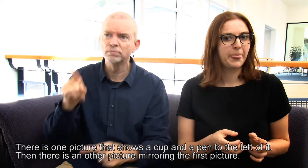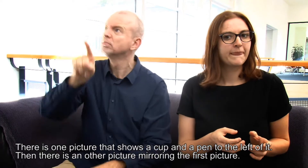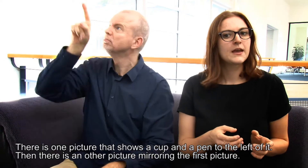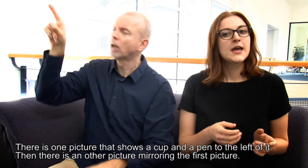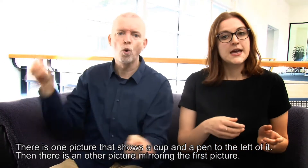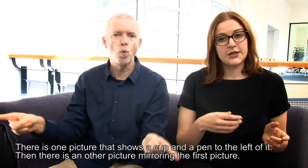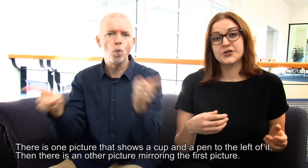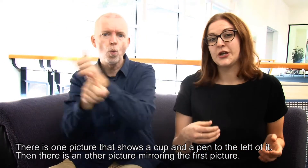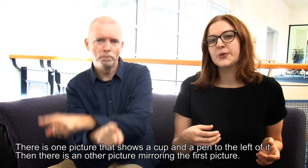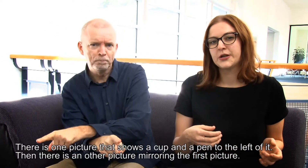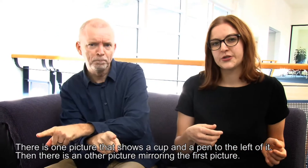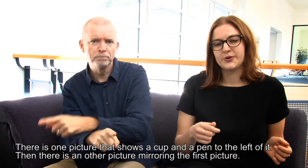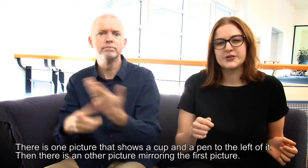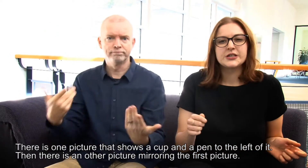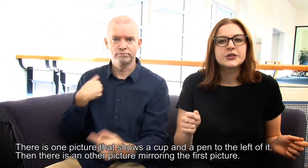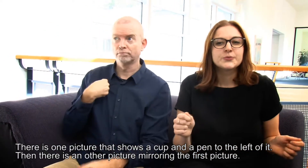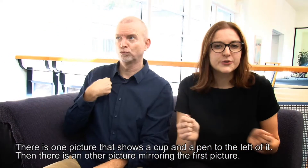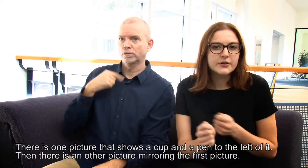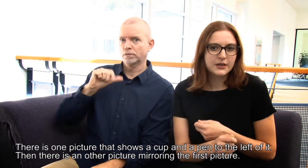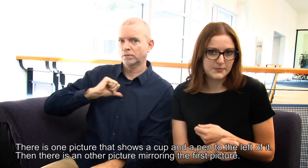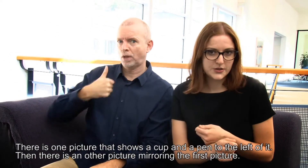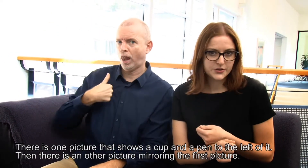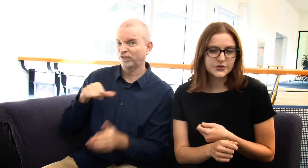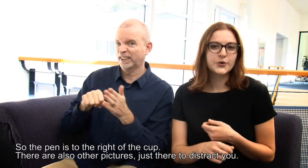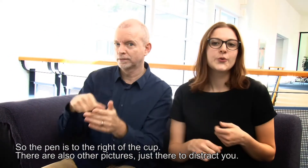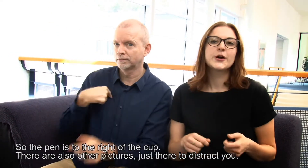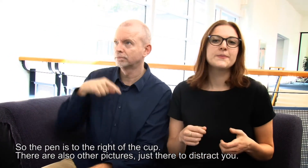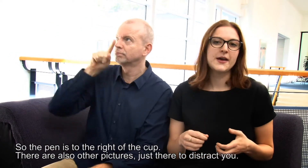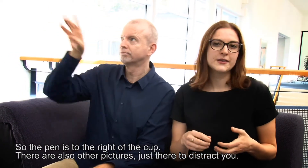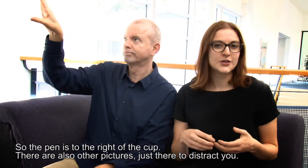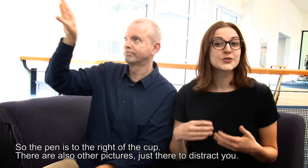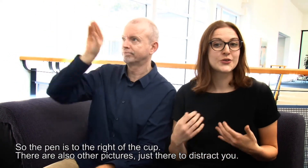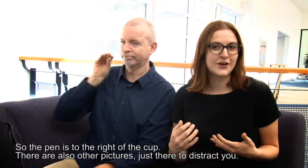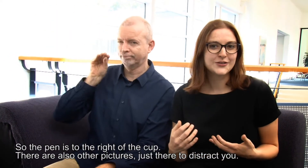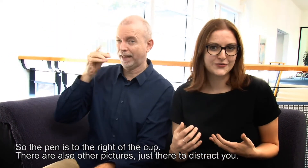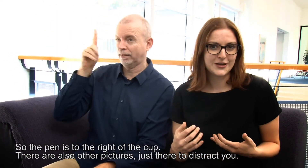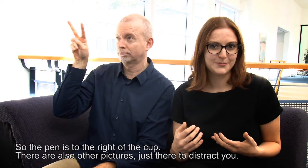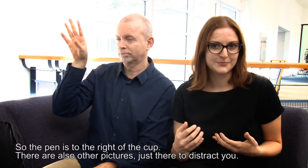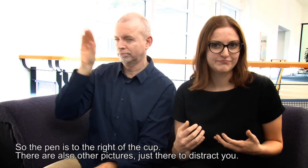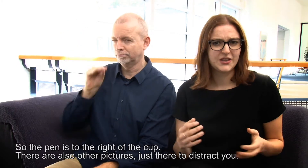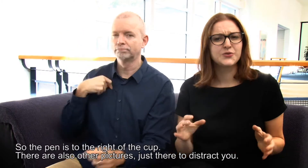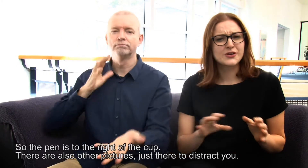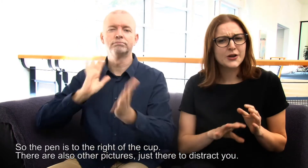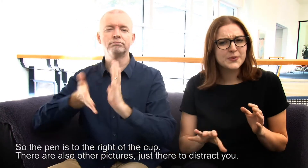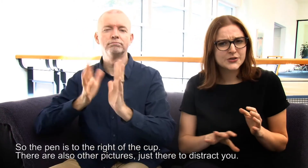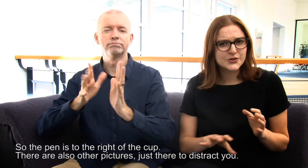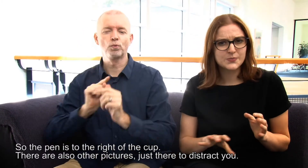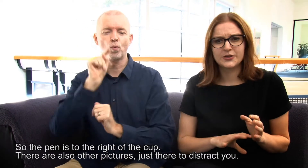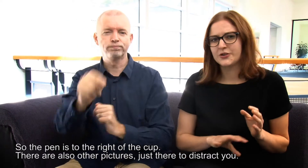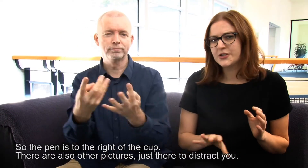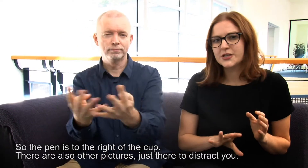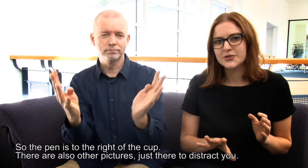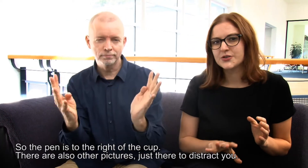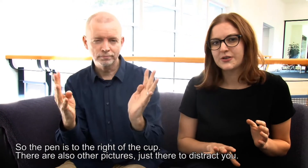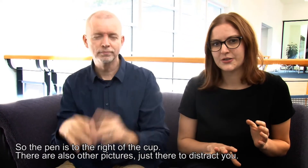it. Then there's another picture where you see the mirroring image, so where the pen is to the right of the cup. There are also other pictures, but